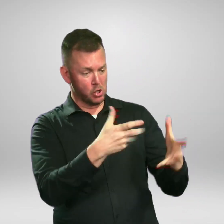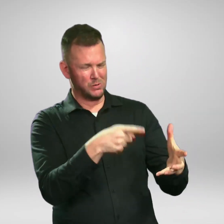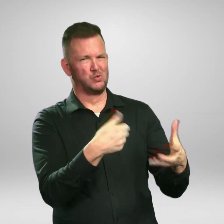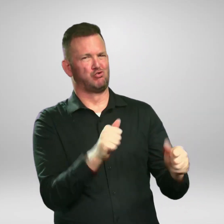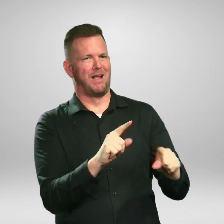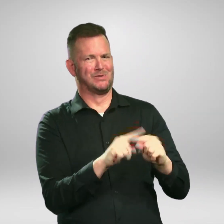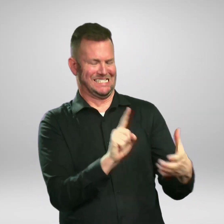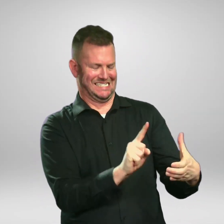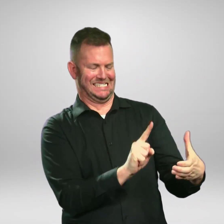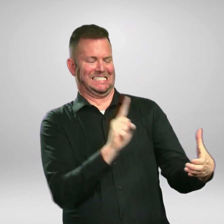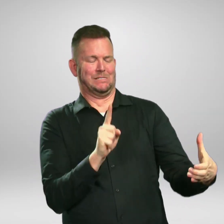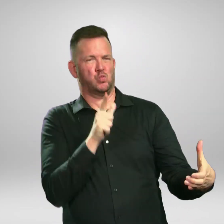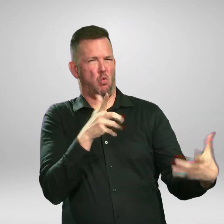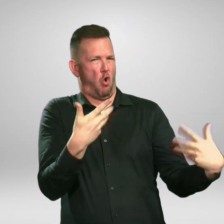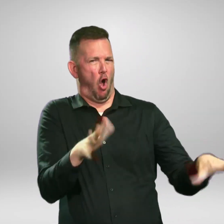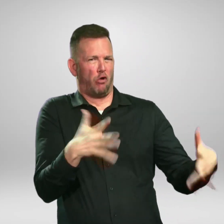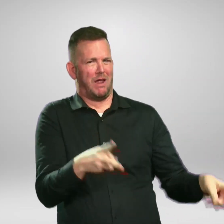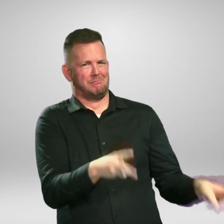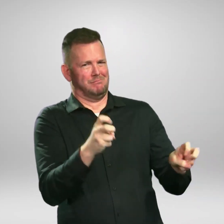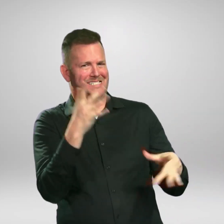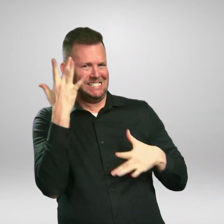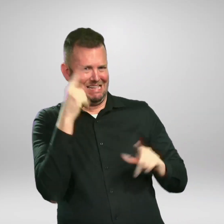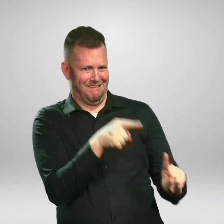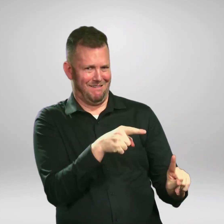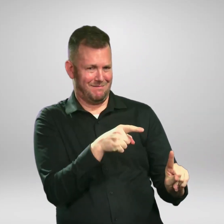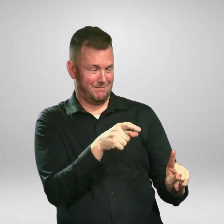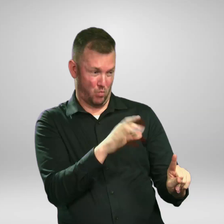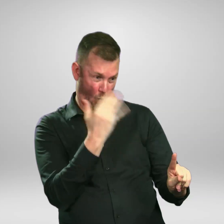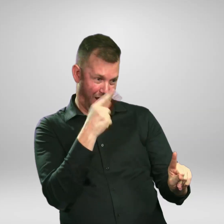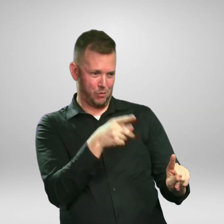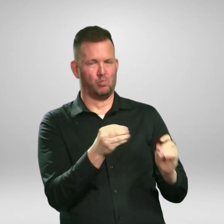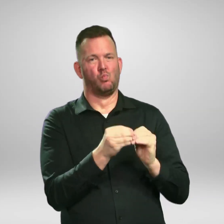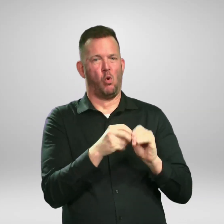sick, especially if you are at higher risk for coronavirus.